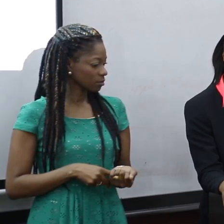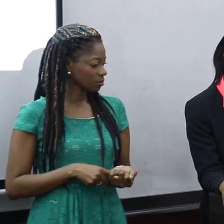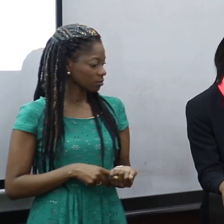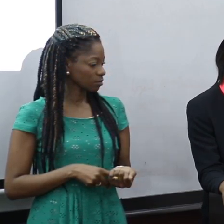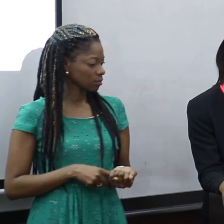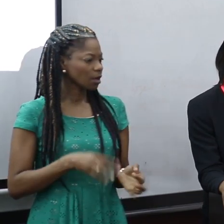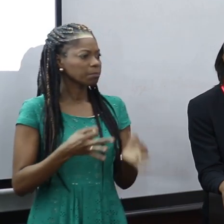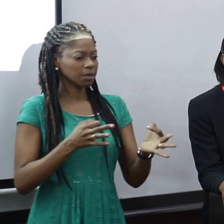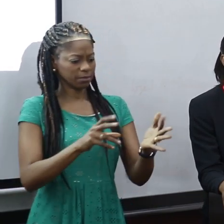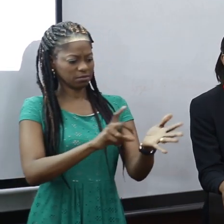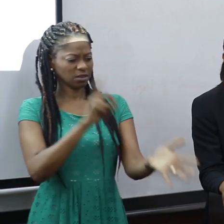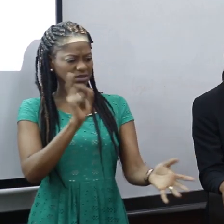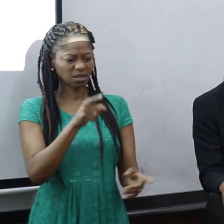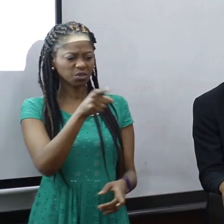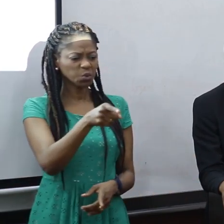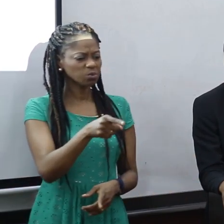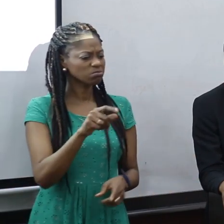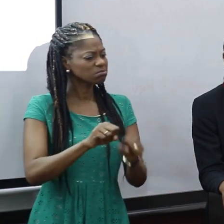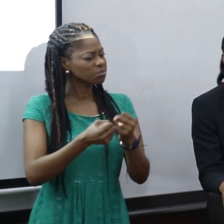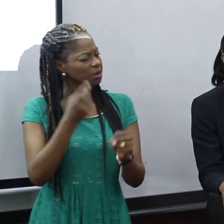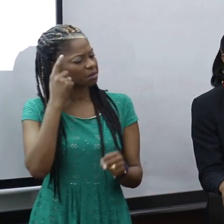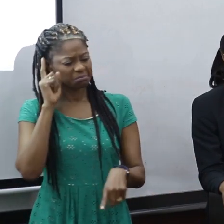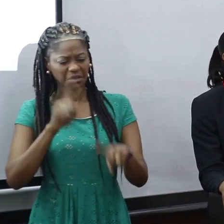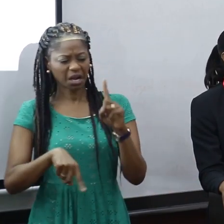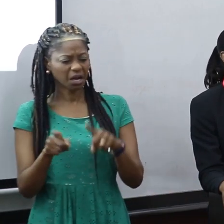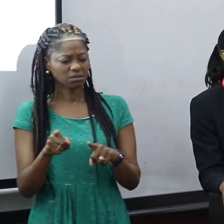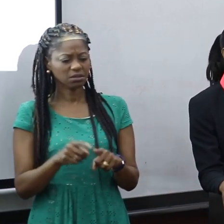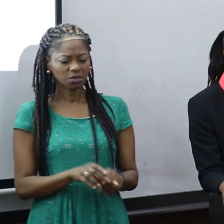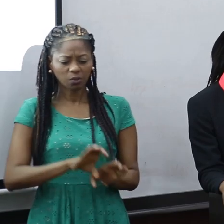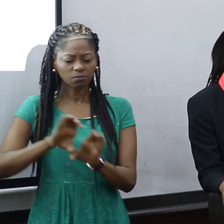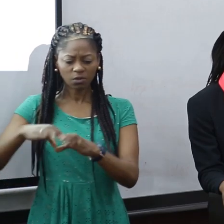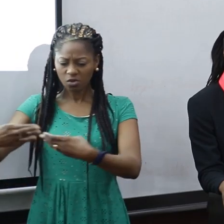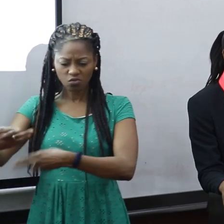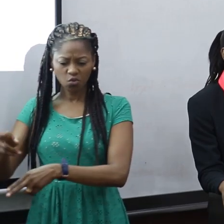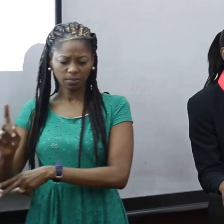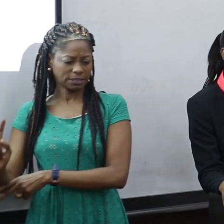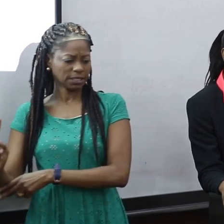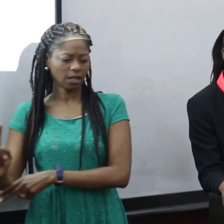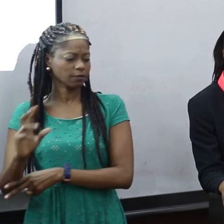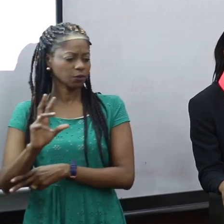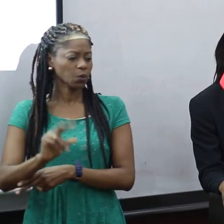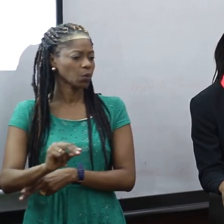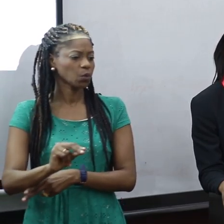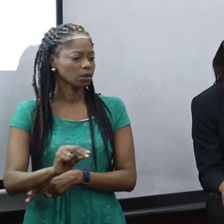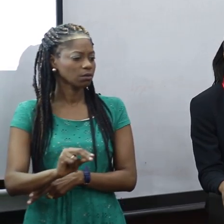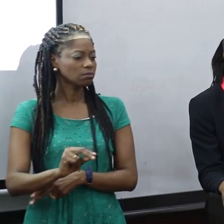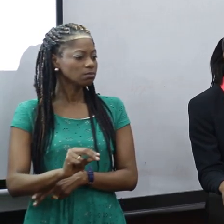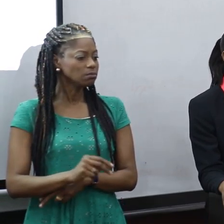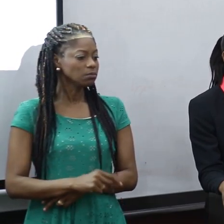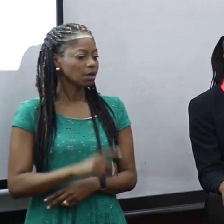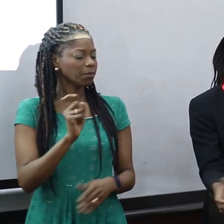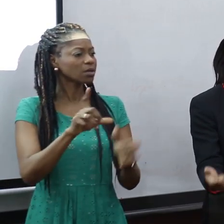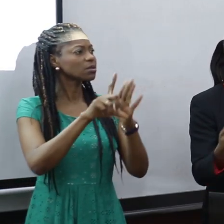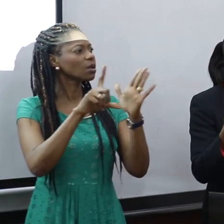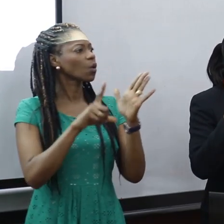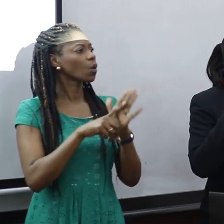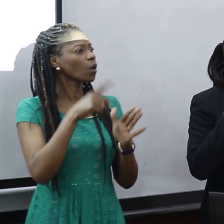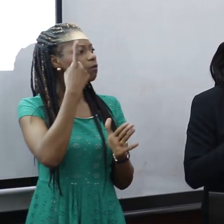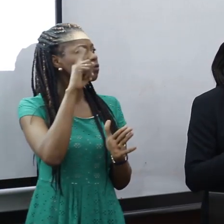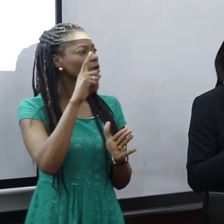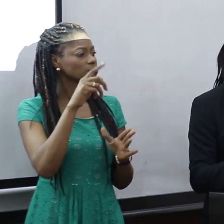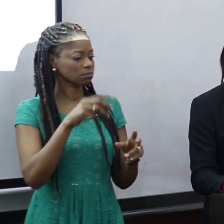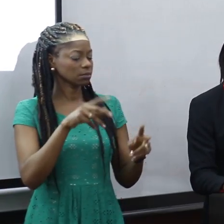welfare. This model is as medical modeled as they come, placing the disability